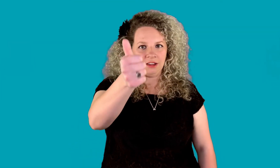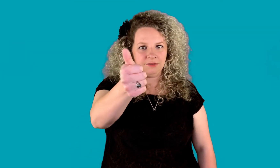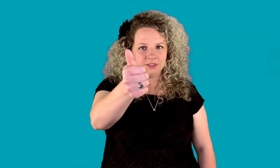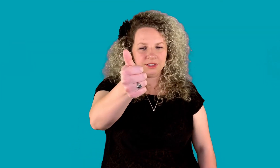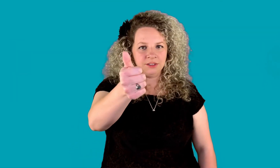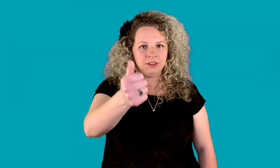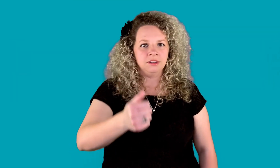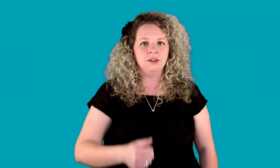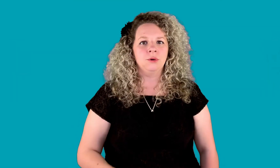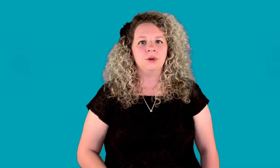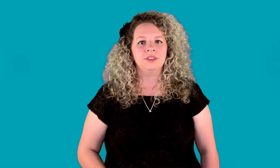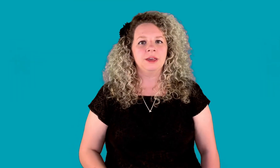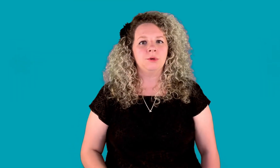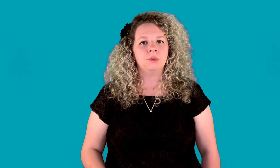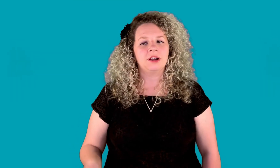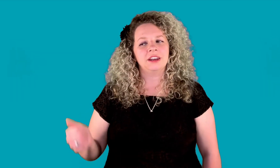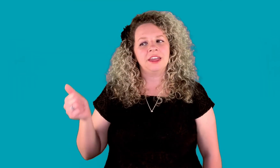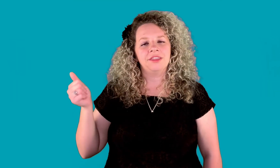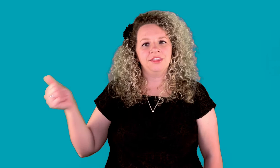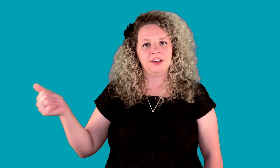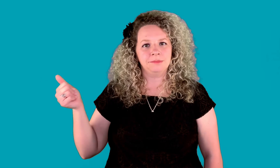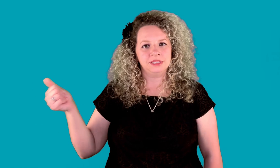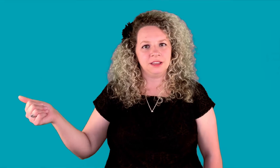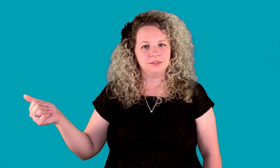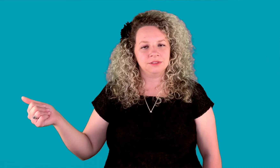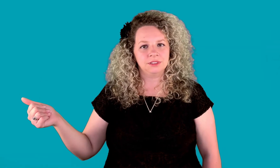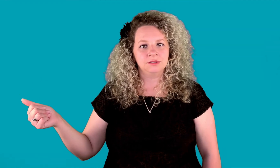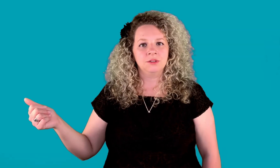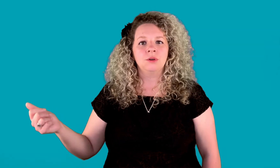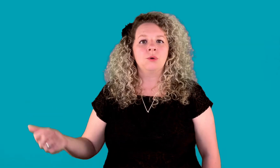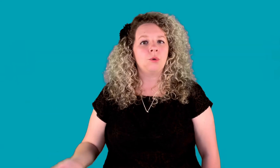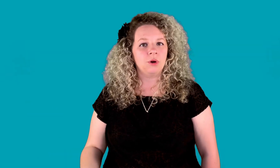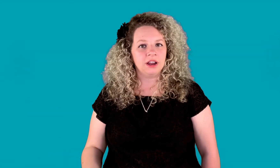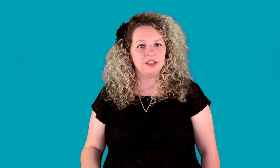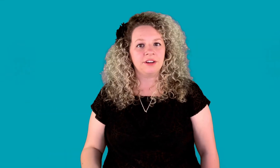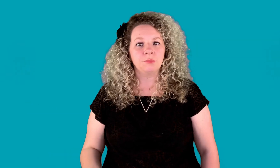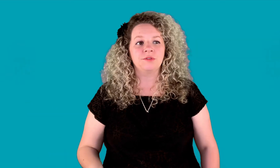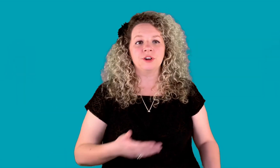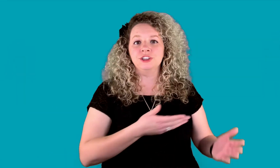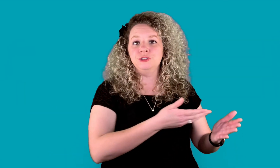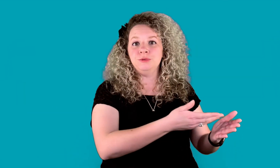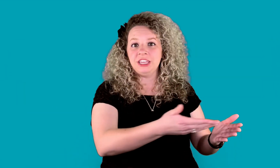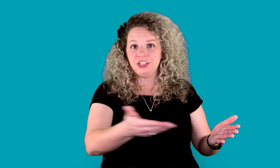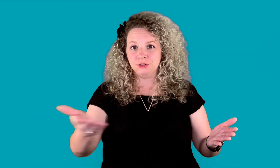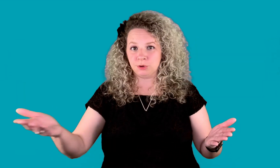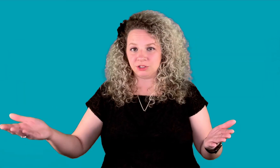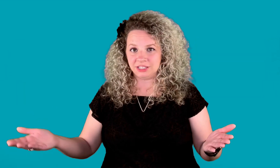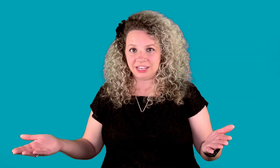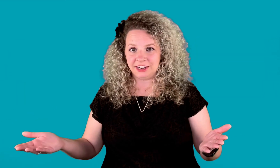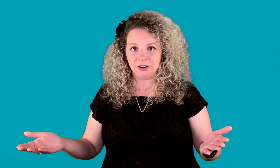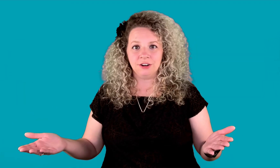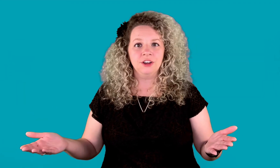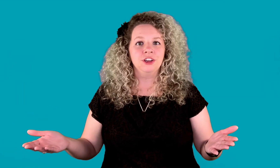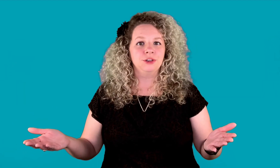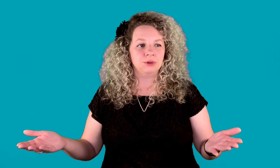yourselves, or they will work on it themselves. Or if I'm referring to each person here,